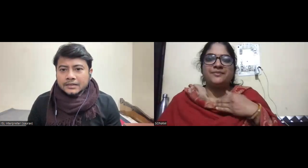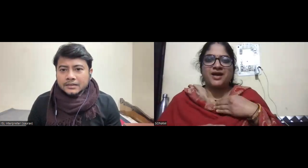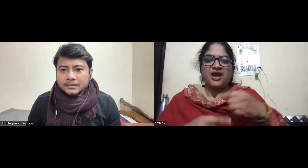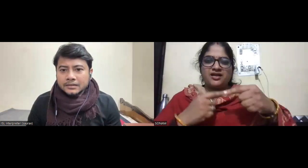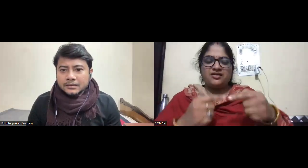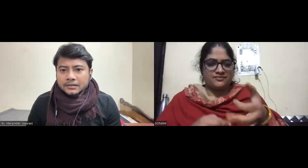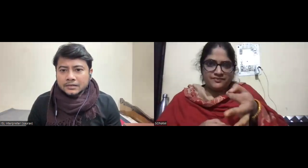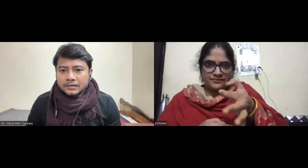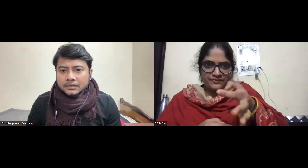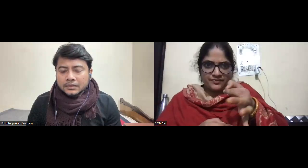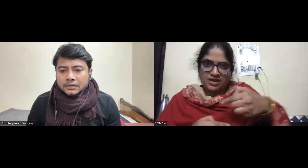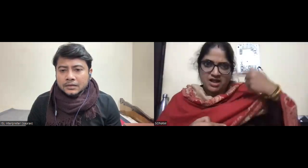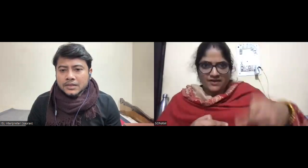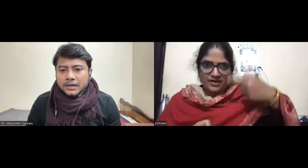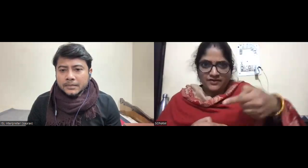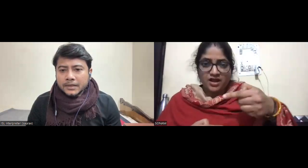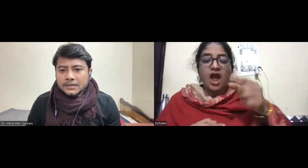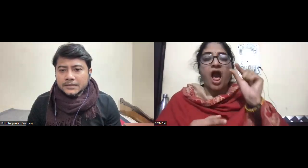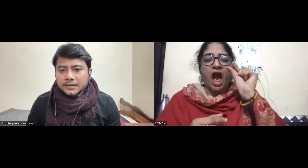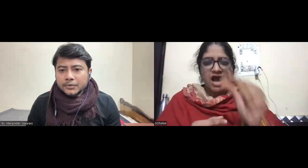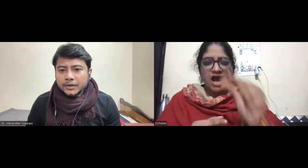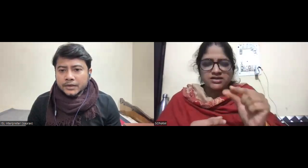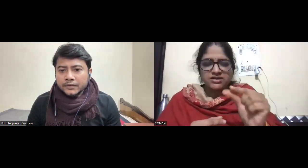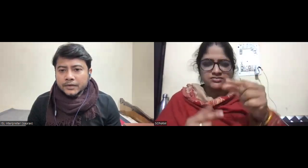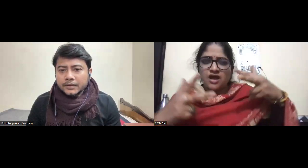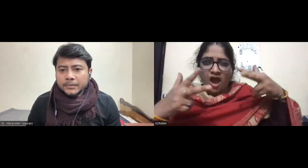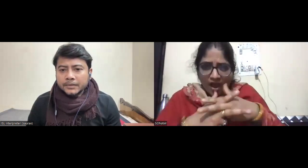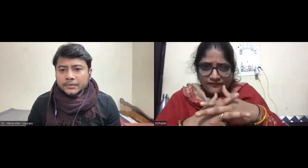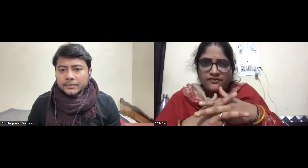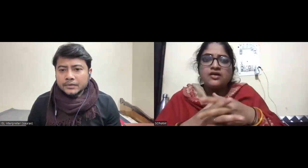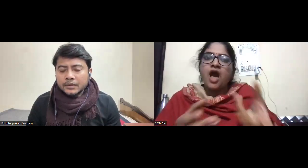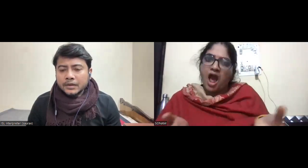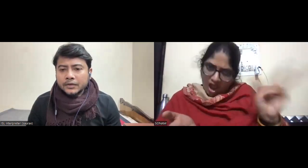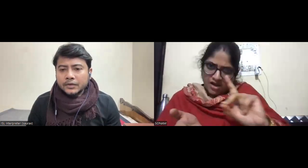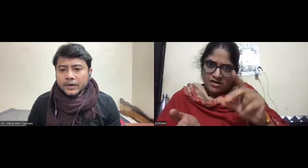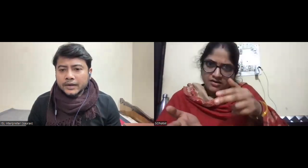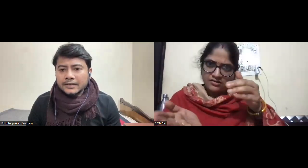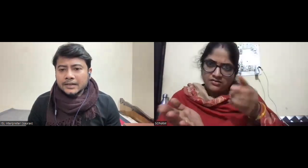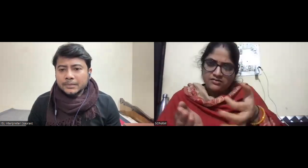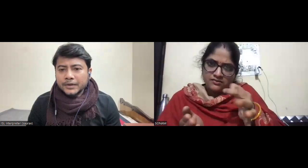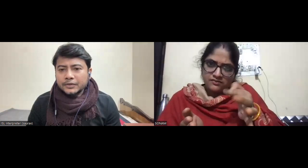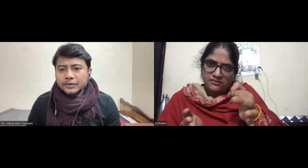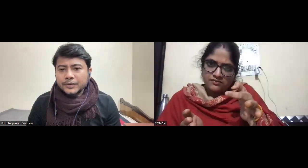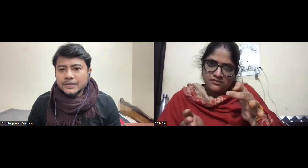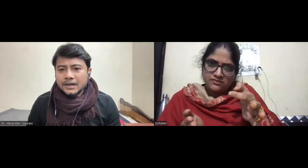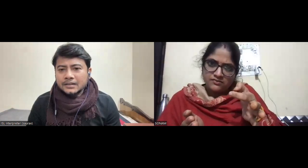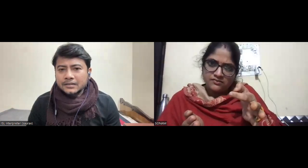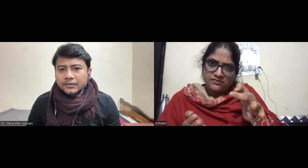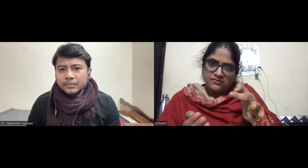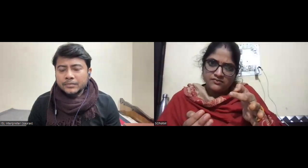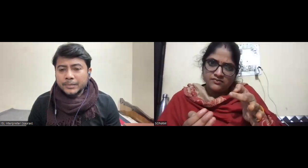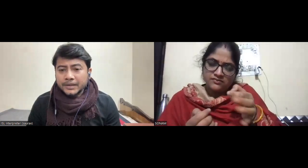Hare Krishna. The chanting, Mataji, which I'm doing every day, sometimes, it gets incomplete. So do we